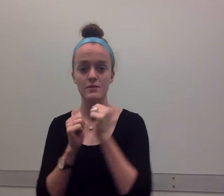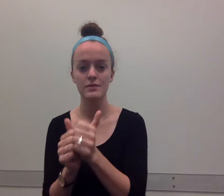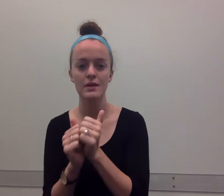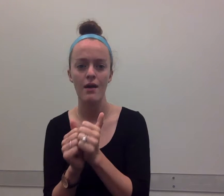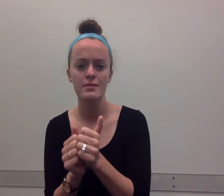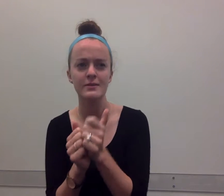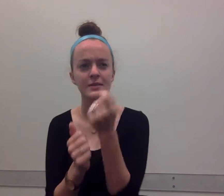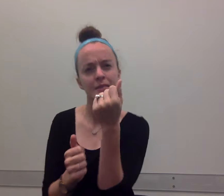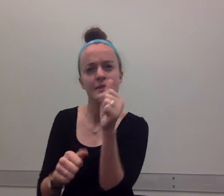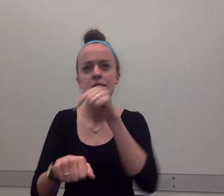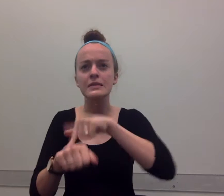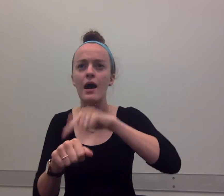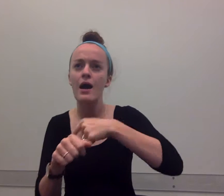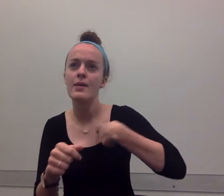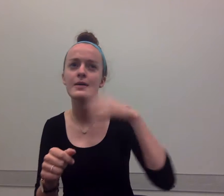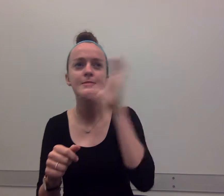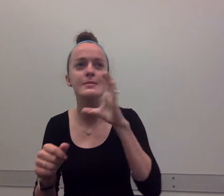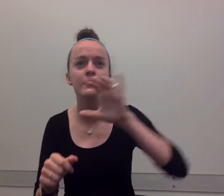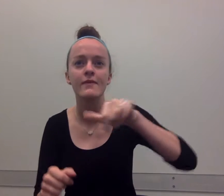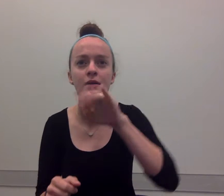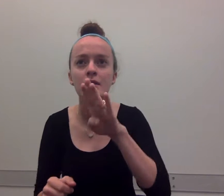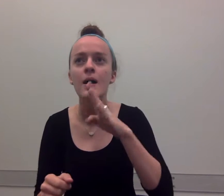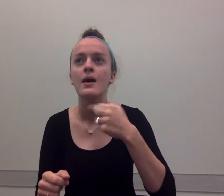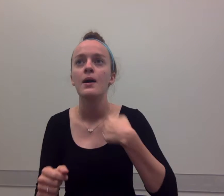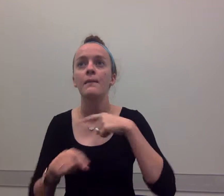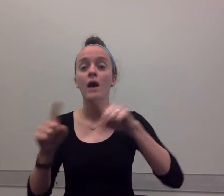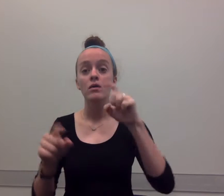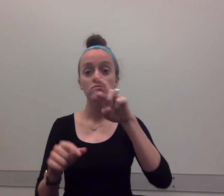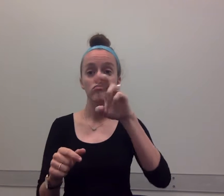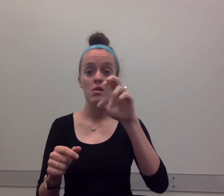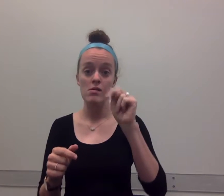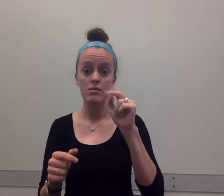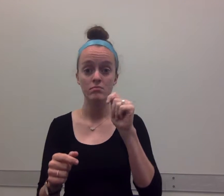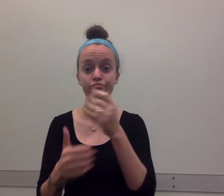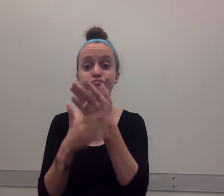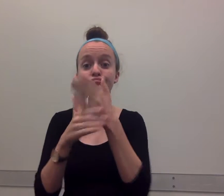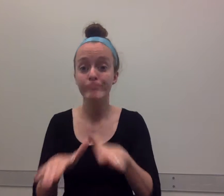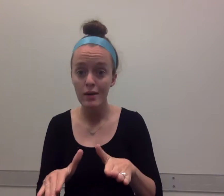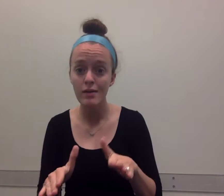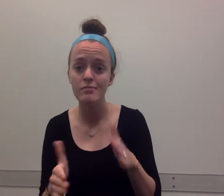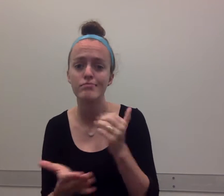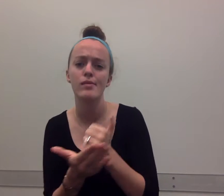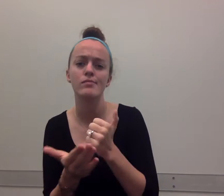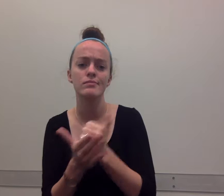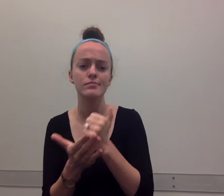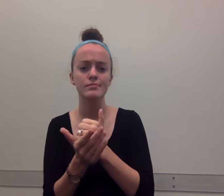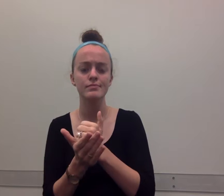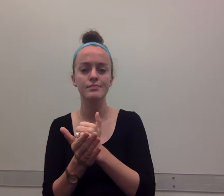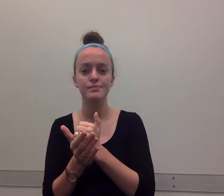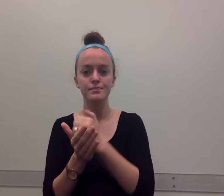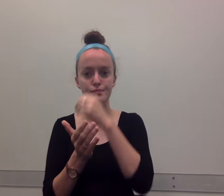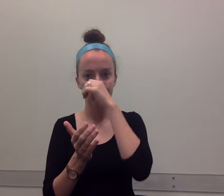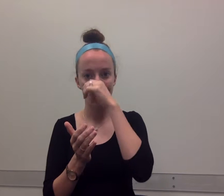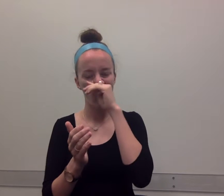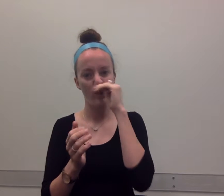job while in school and pay for rent and things on my own. It lessened the amount of loans I had to take out, which was